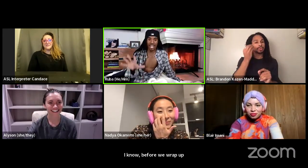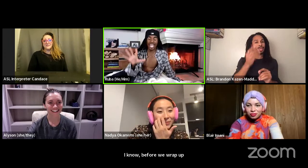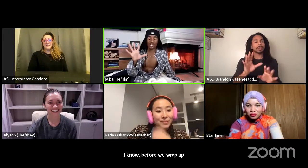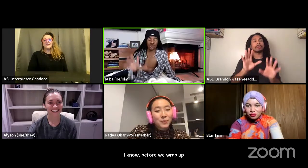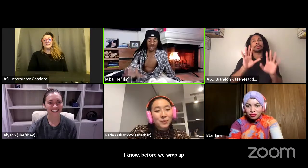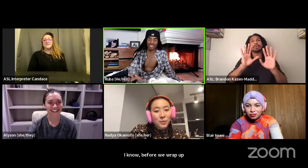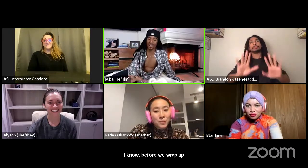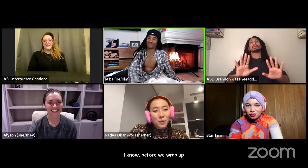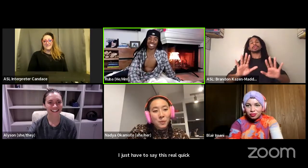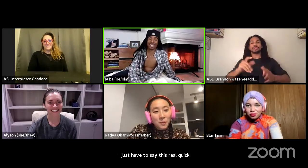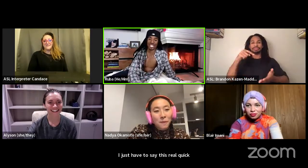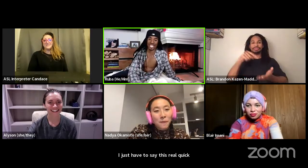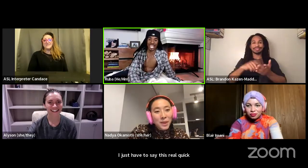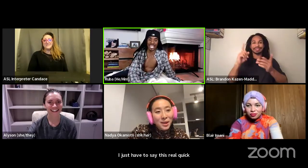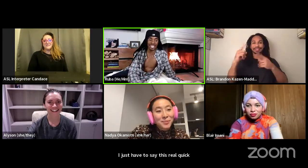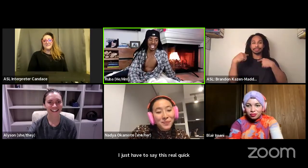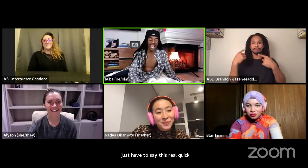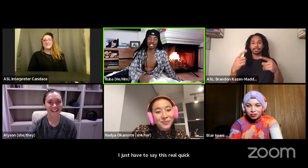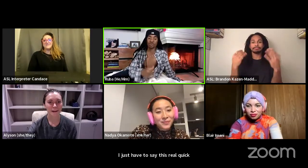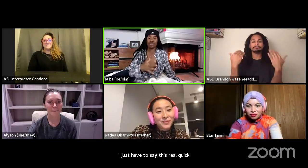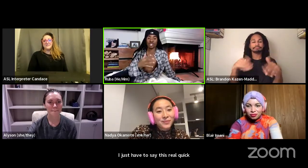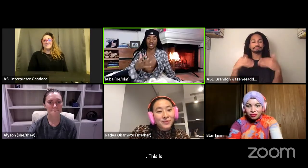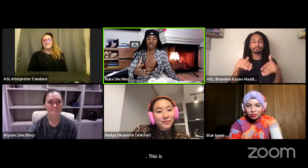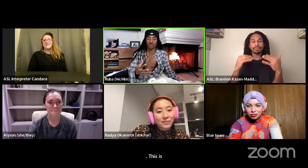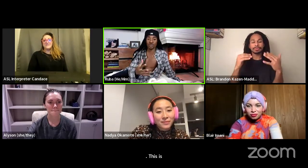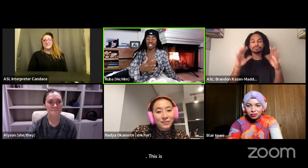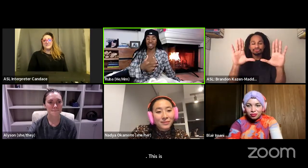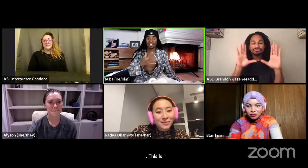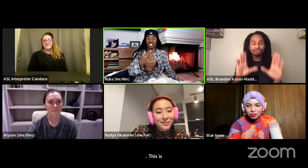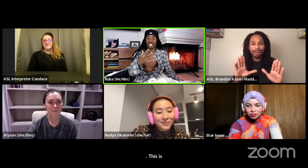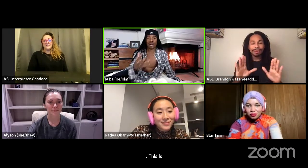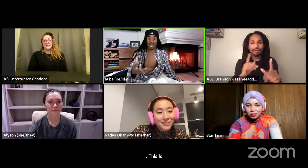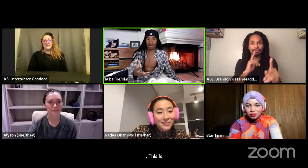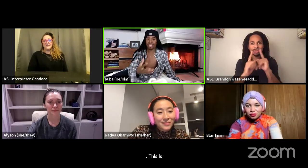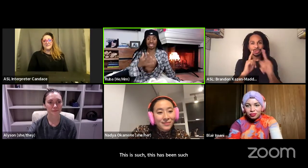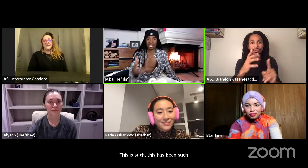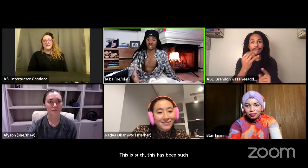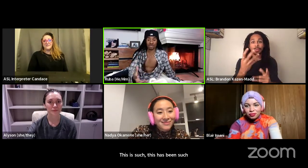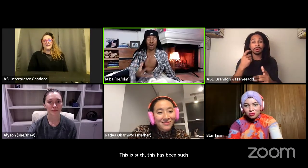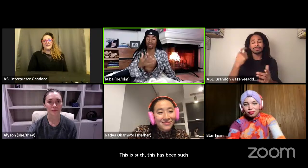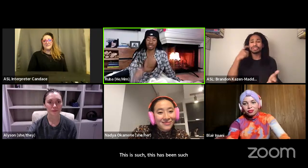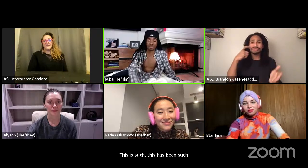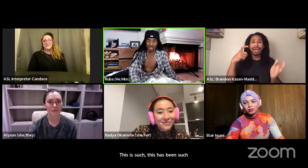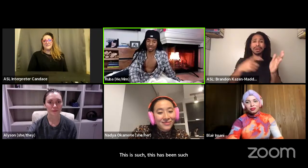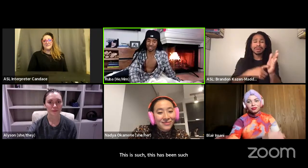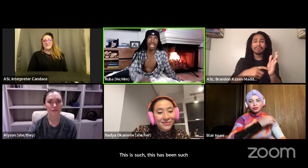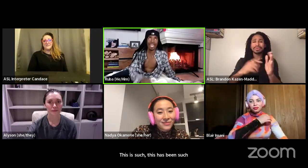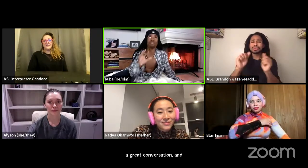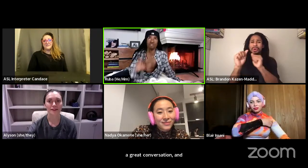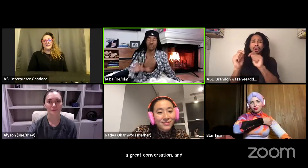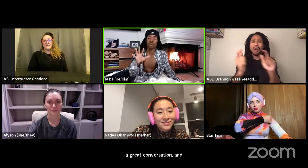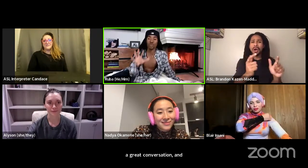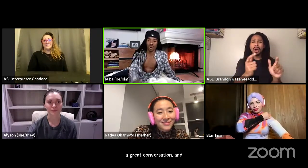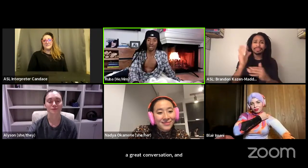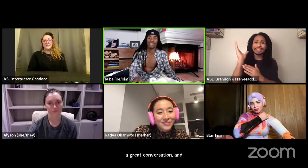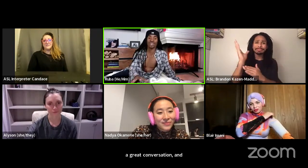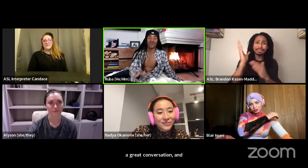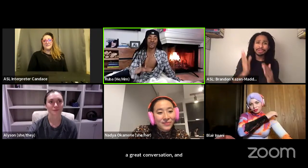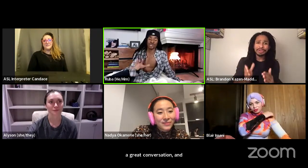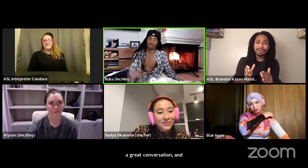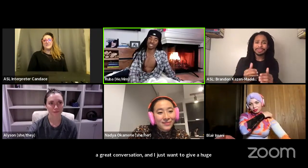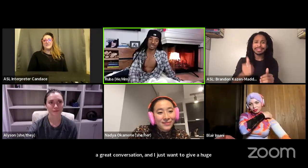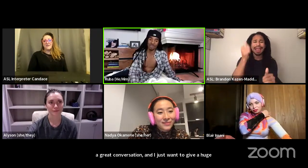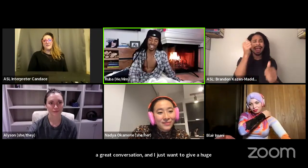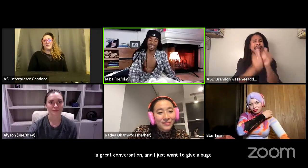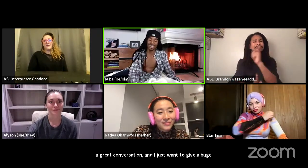This has been such a great conversation. And I just want to give a huge shout out and thank you to all of the speakers and everyone